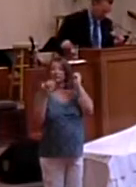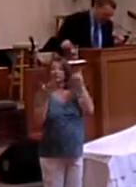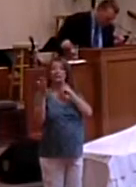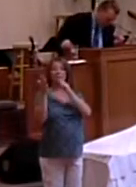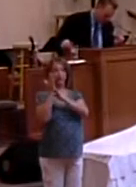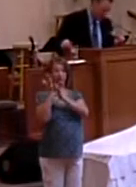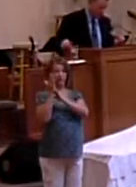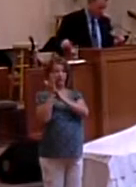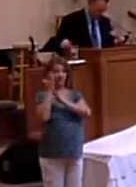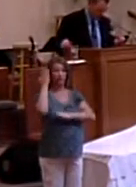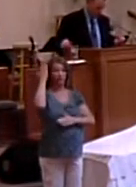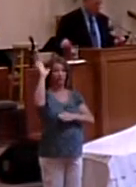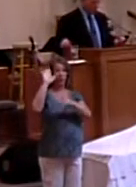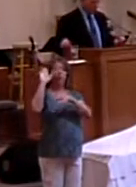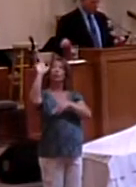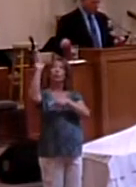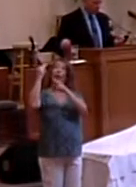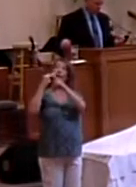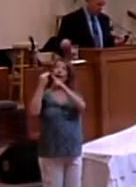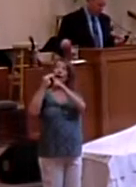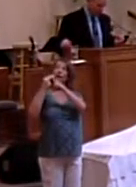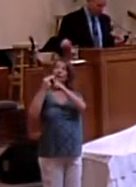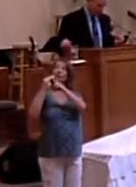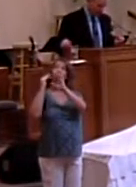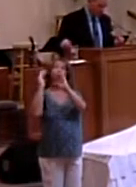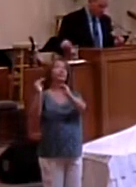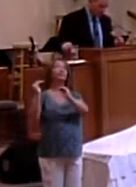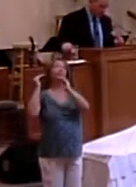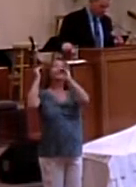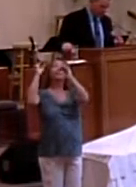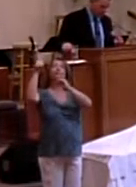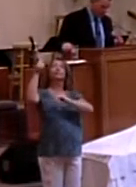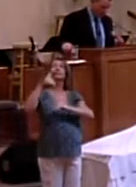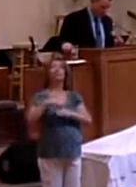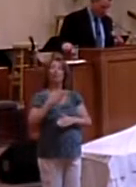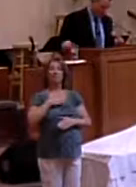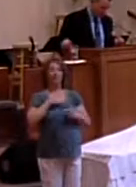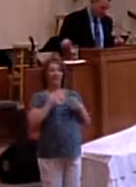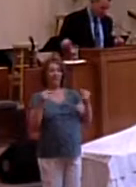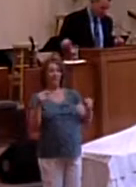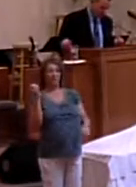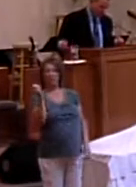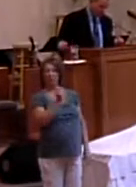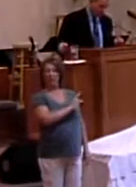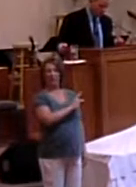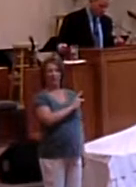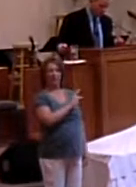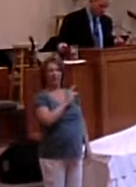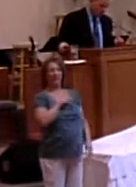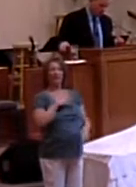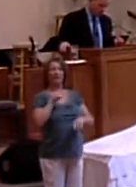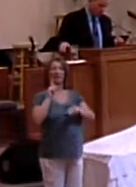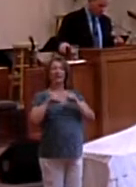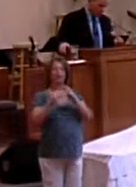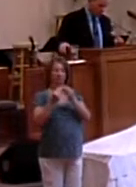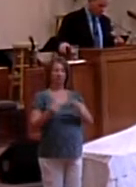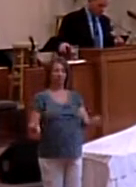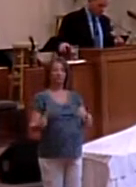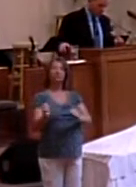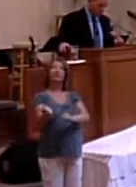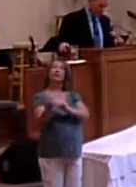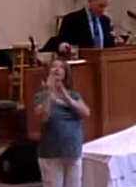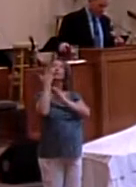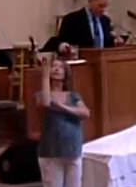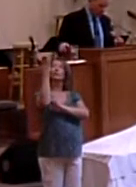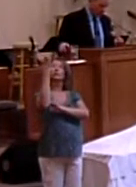sing praise to your name, O Most High. My enemies turn back. They stumble and perish before you, for you have upheld my